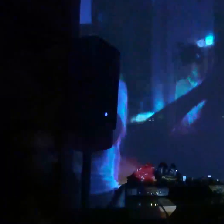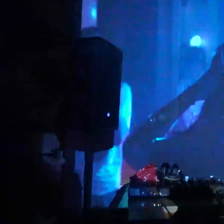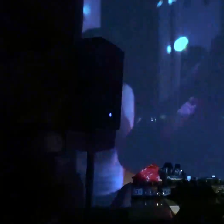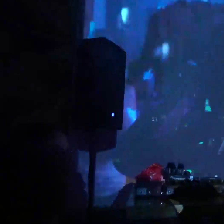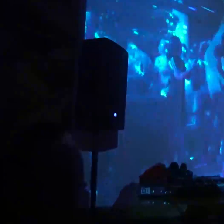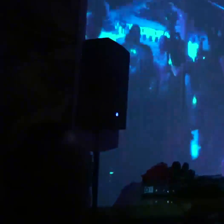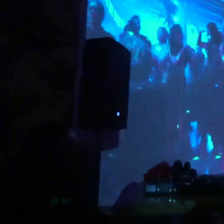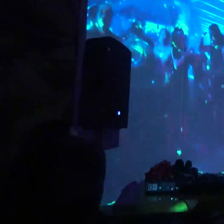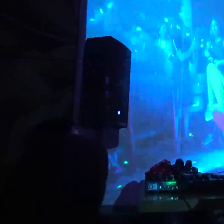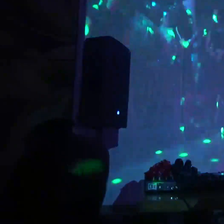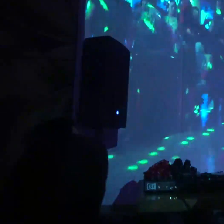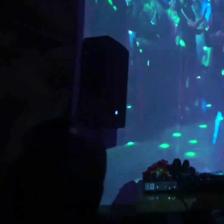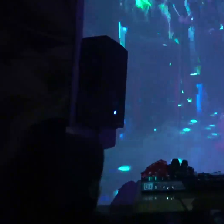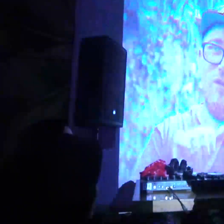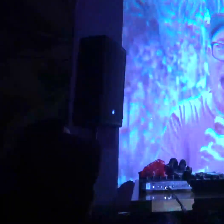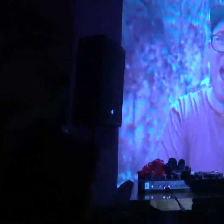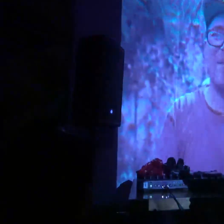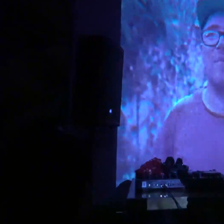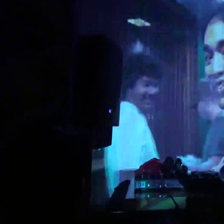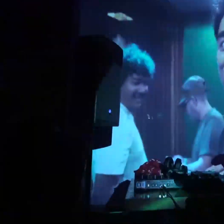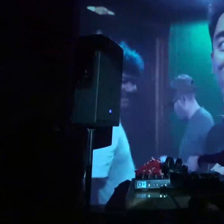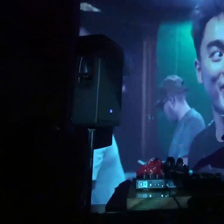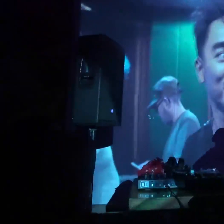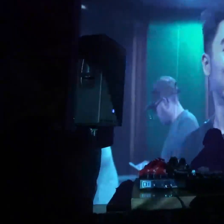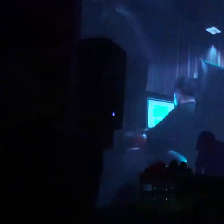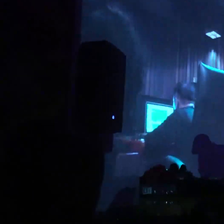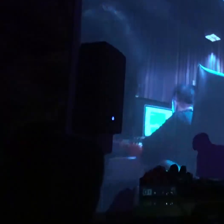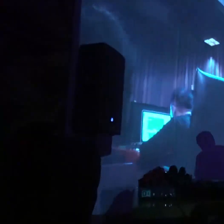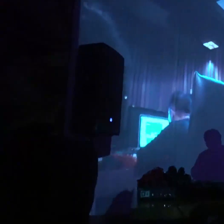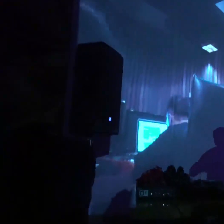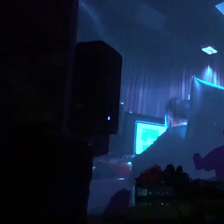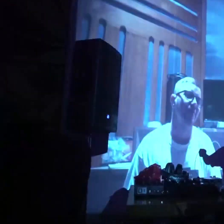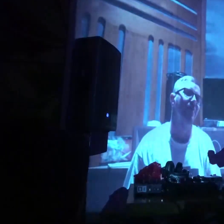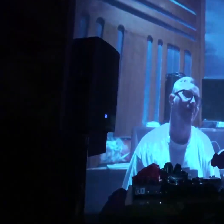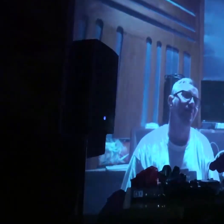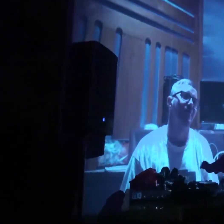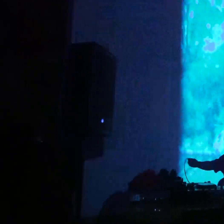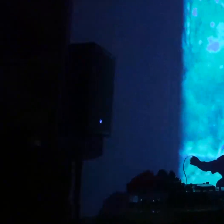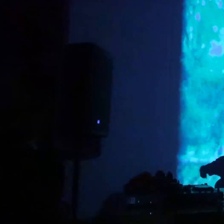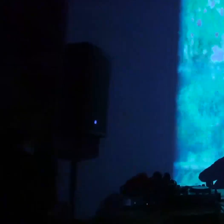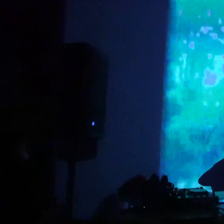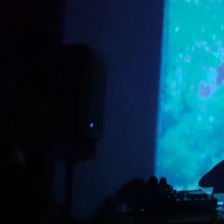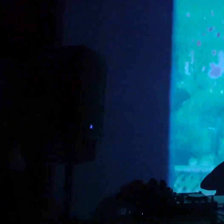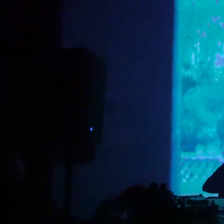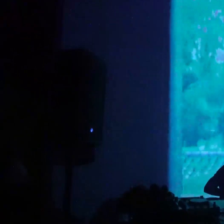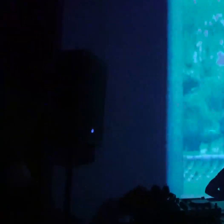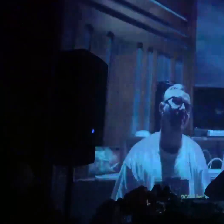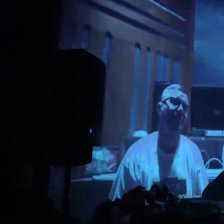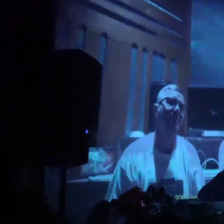one? That gave me the idea to do a dead weight party with the teacher. 2003, boom, set up the first